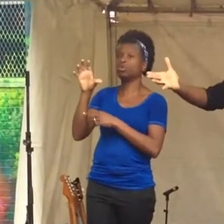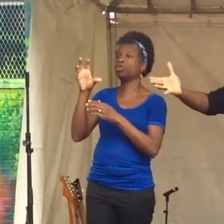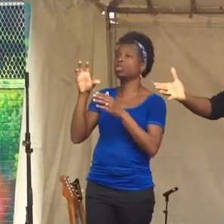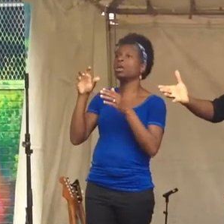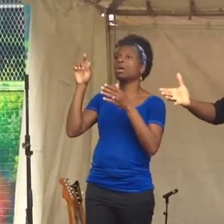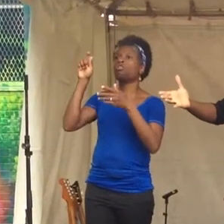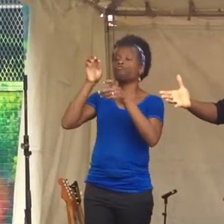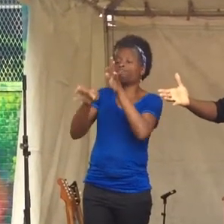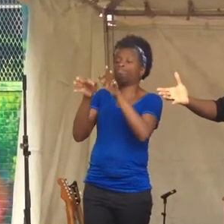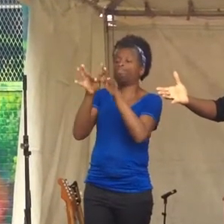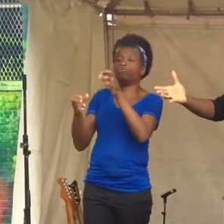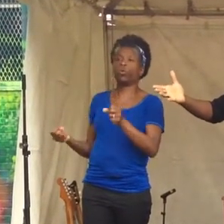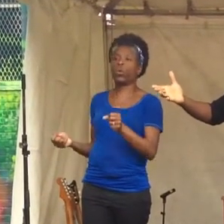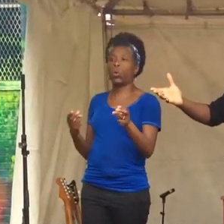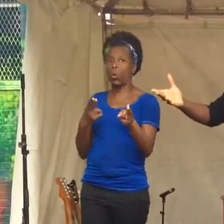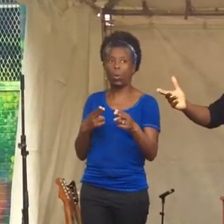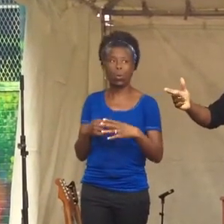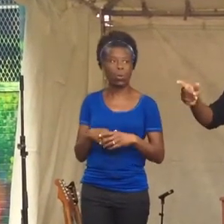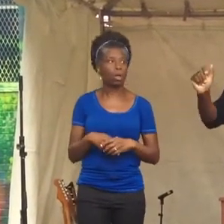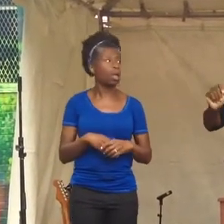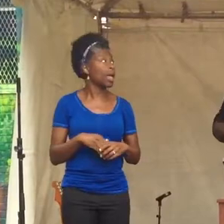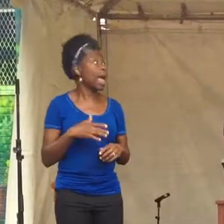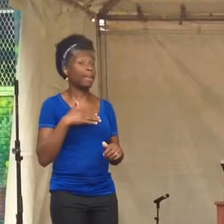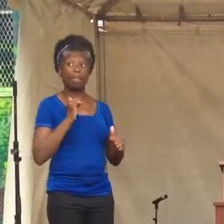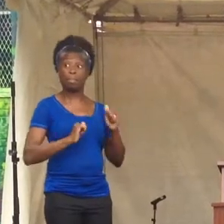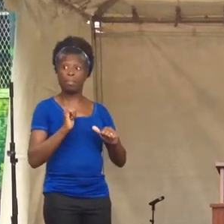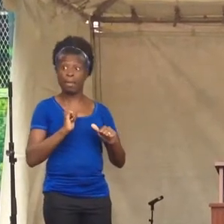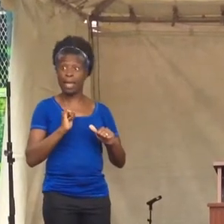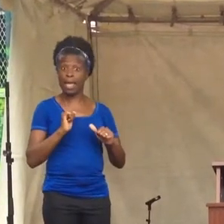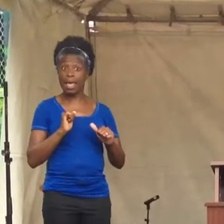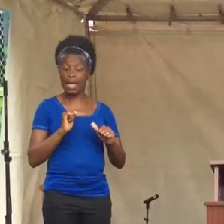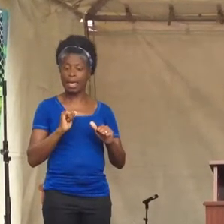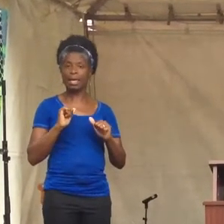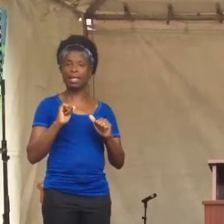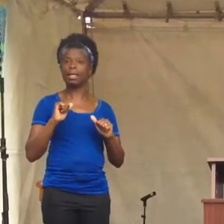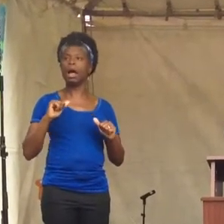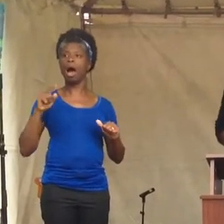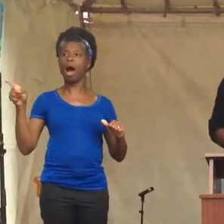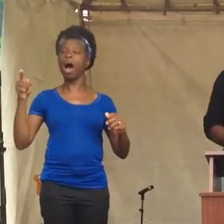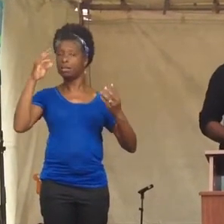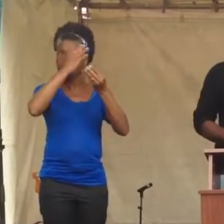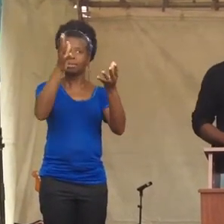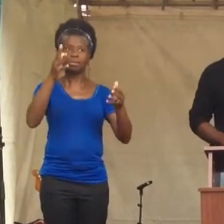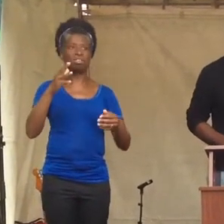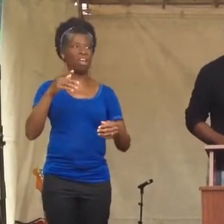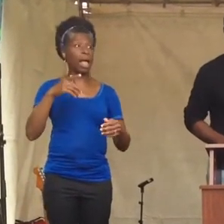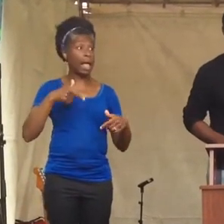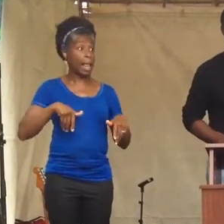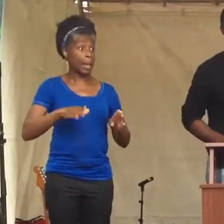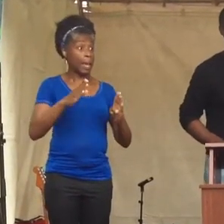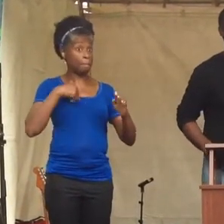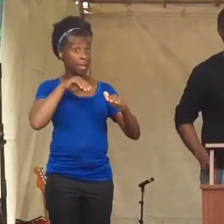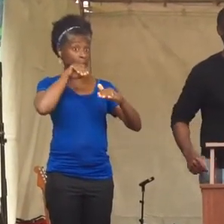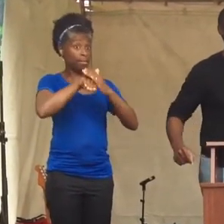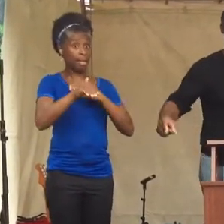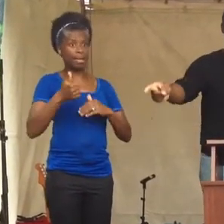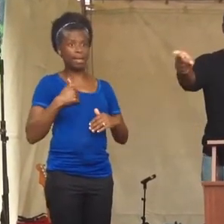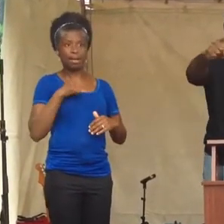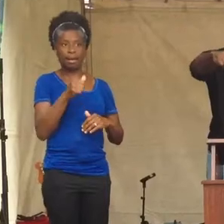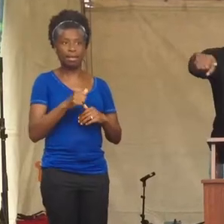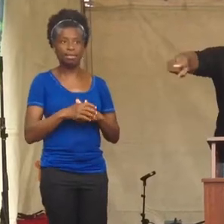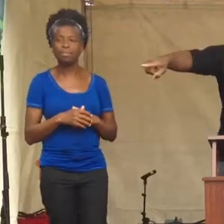Canada. Imagine. But then the trade unions hit on a great idea. We held a